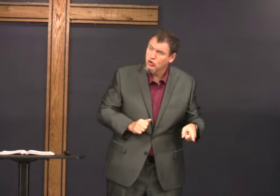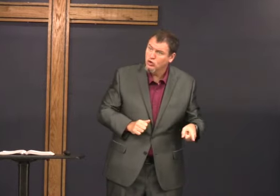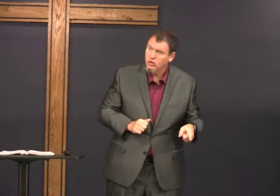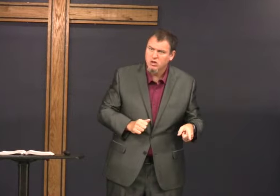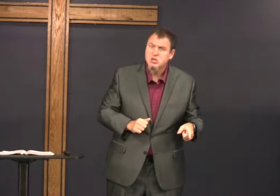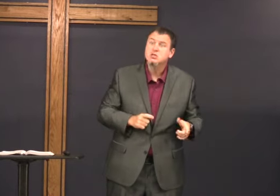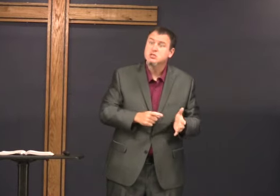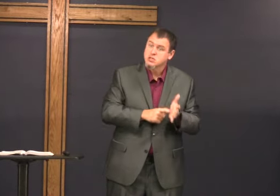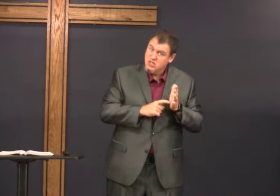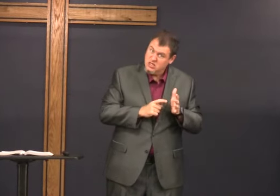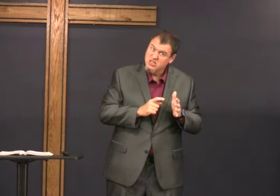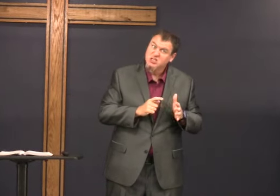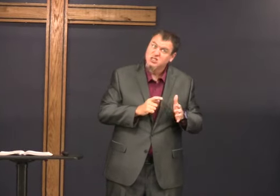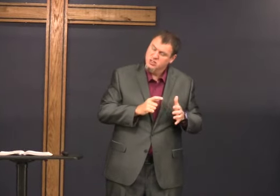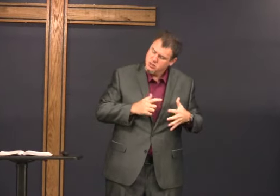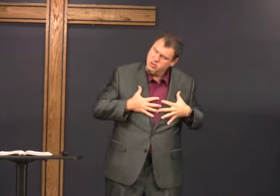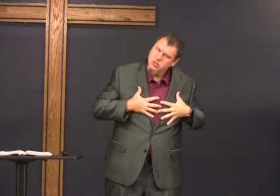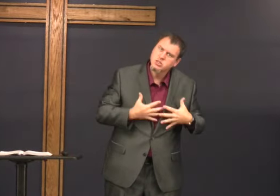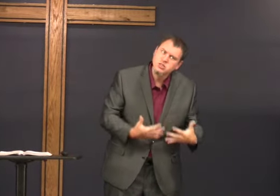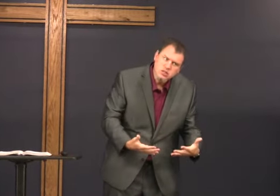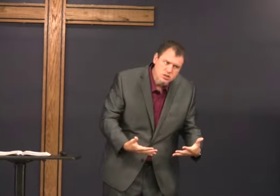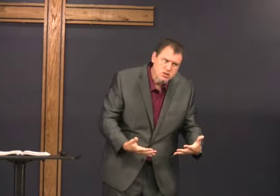It's easier to be successful.